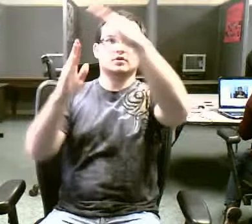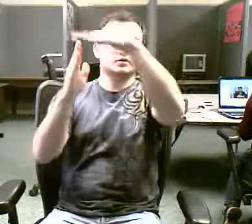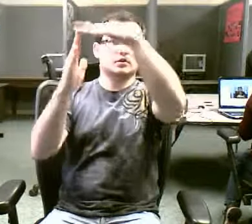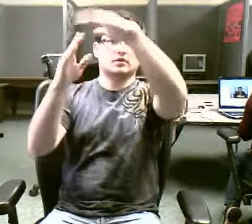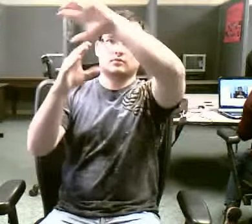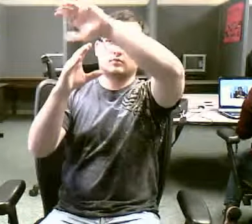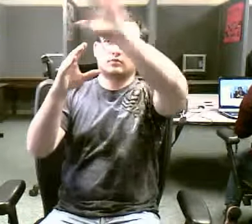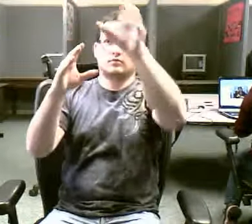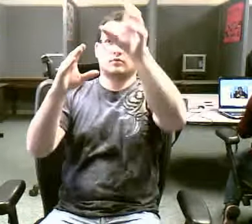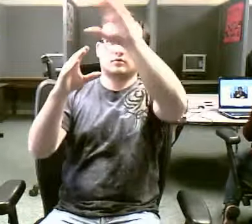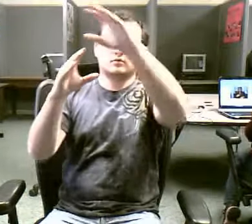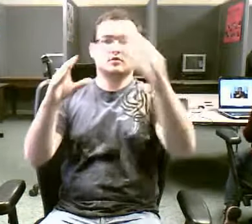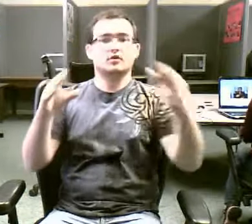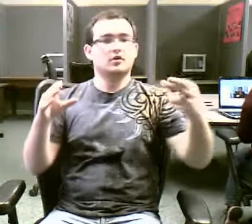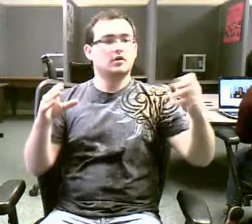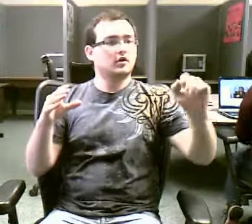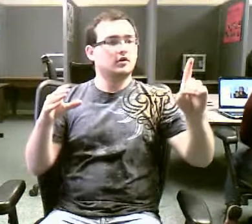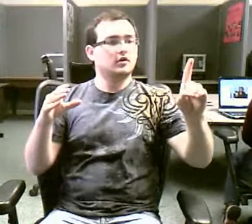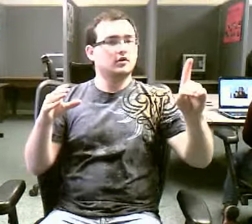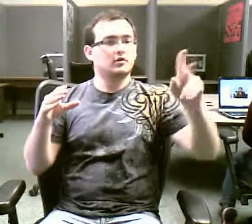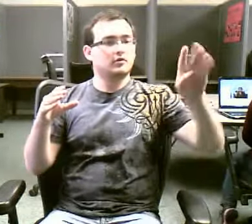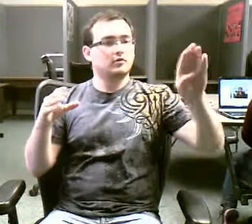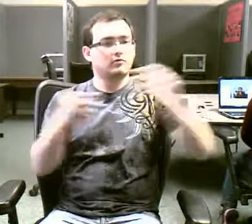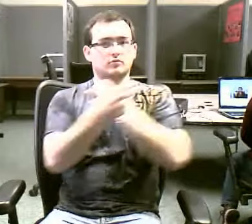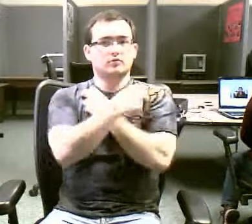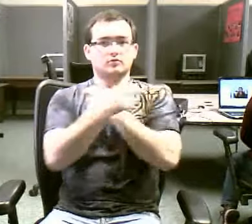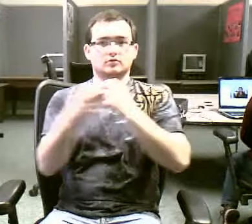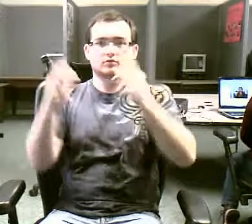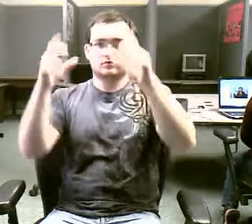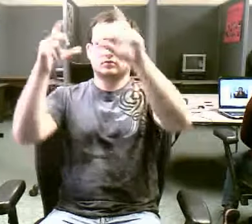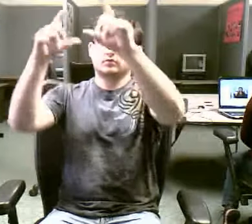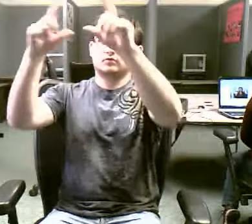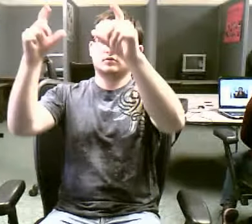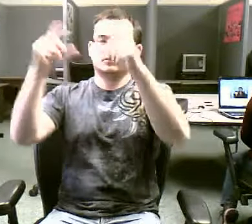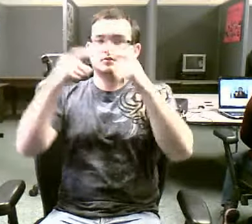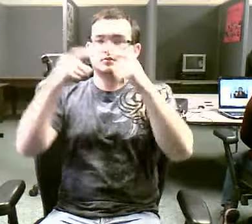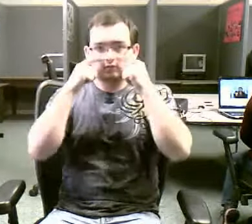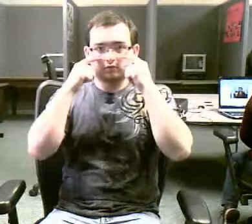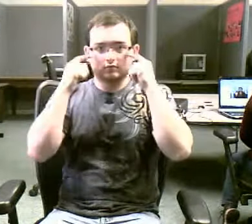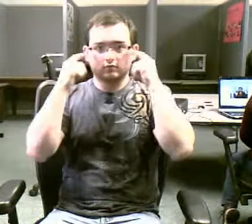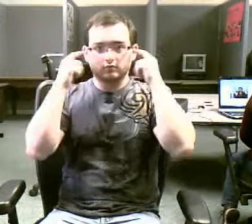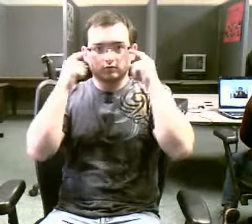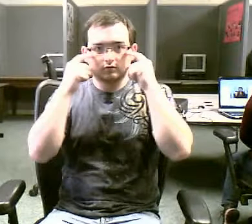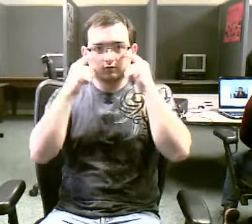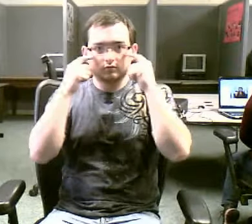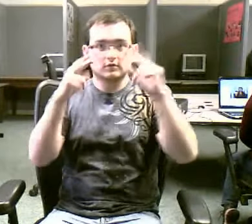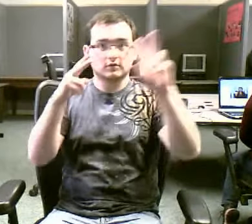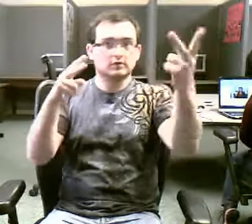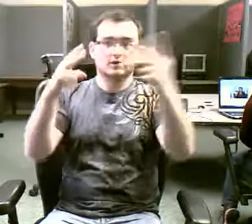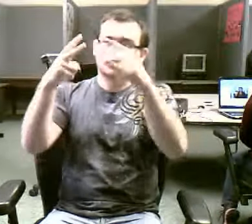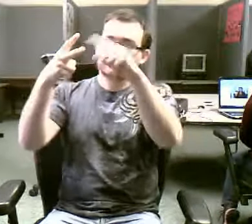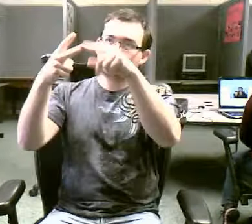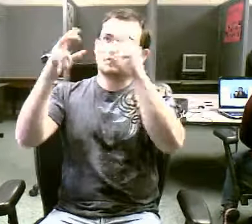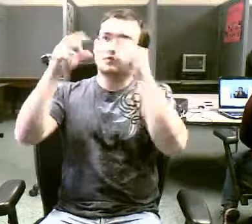as cranial bone. Two, facial bone. There are 8